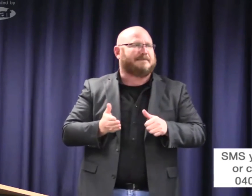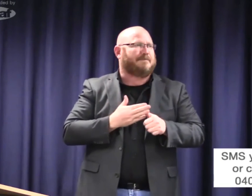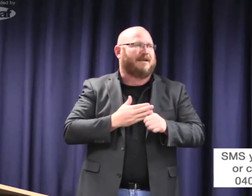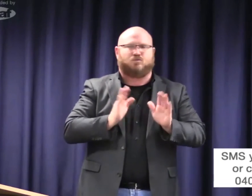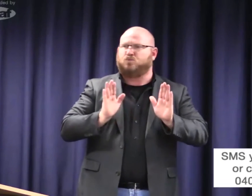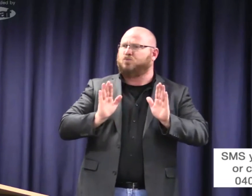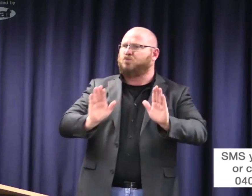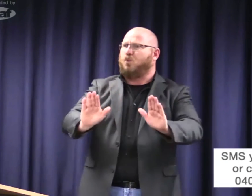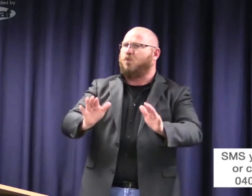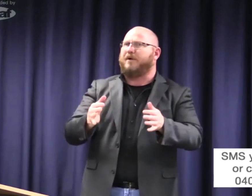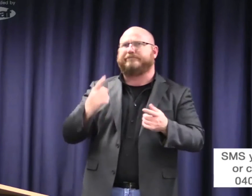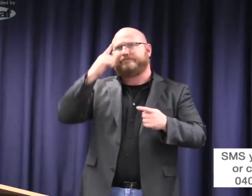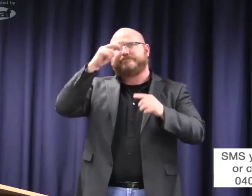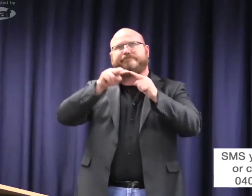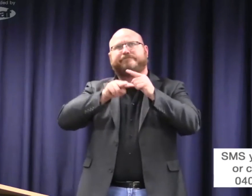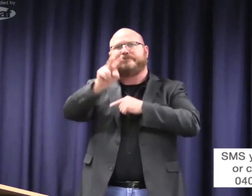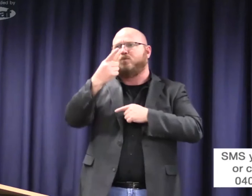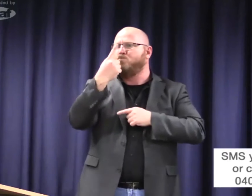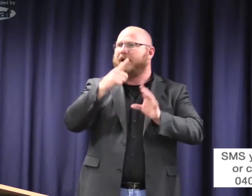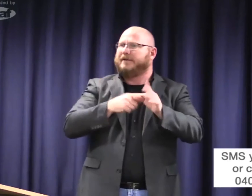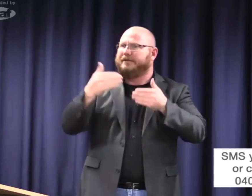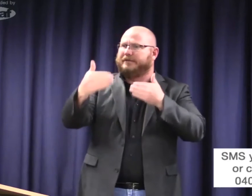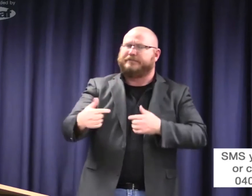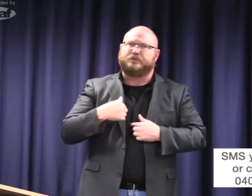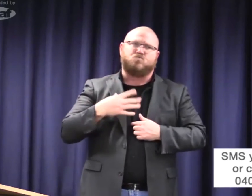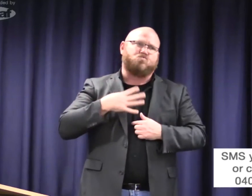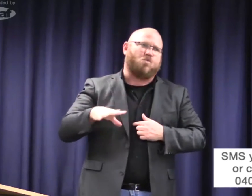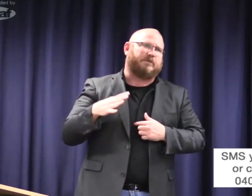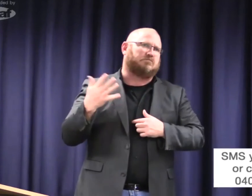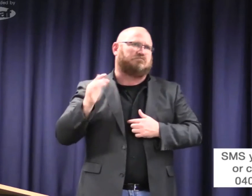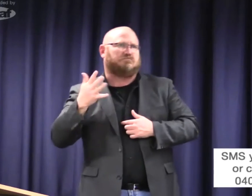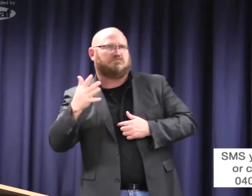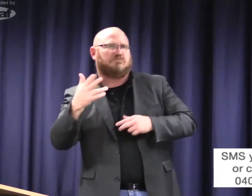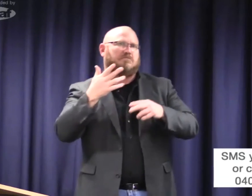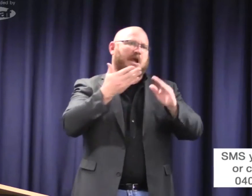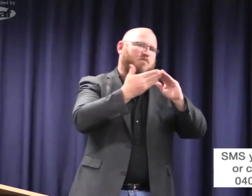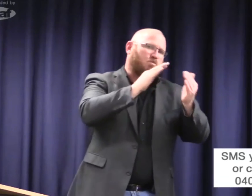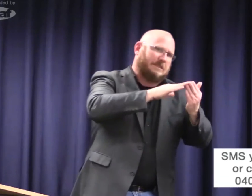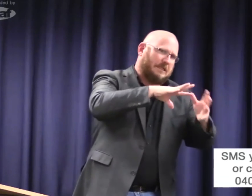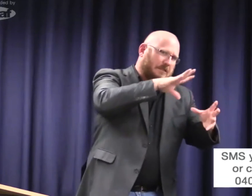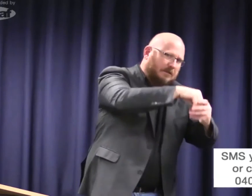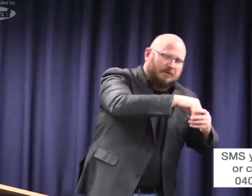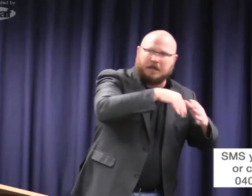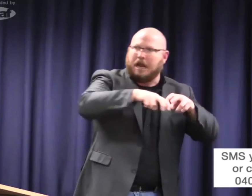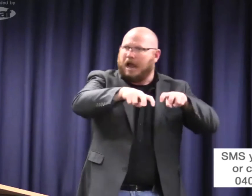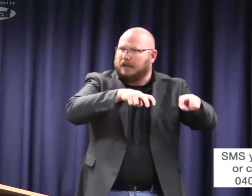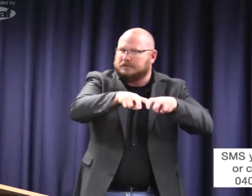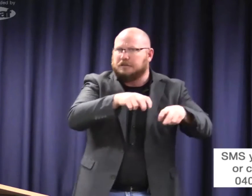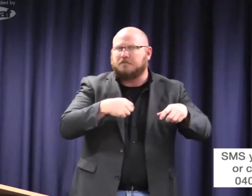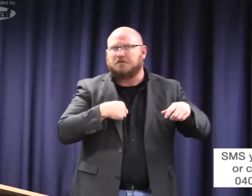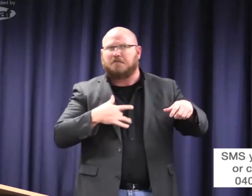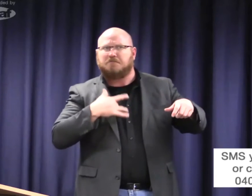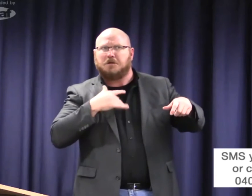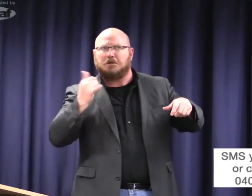I know it's really hard to predict how many hours you're going to need for a NABS interpreter over a year. If you